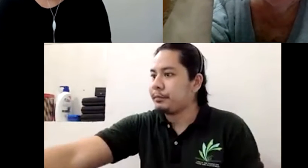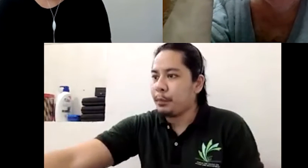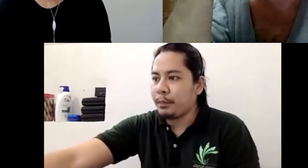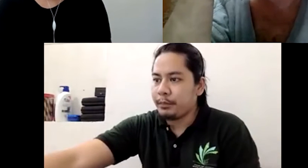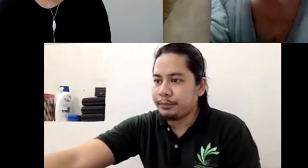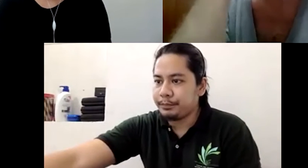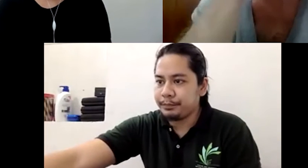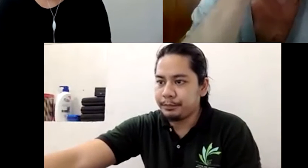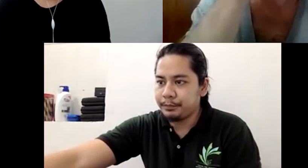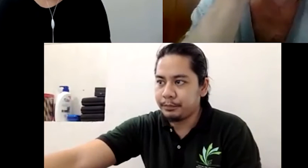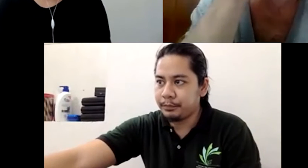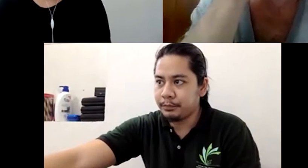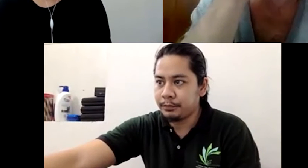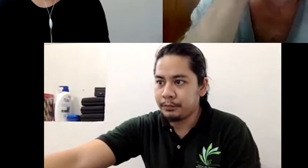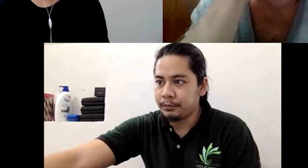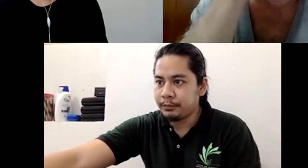Waiting for it to open. Chuck is signing.